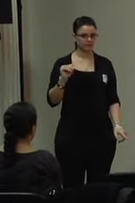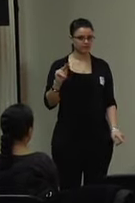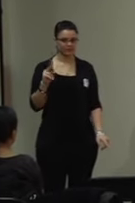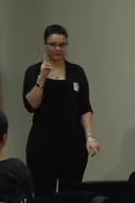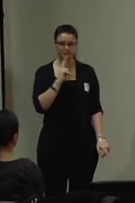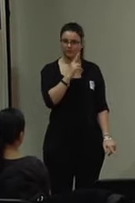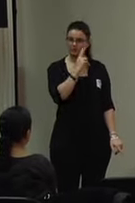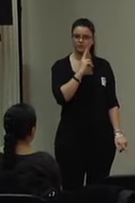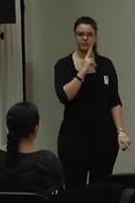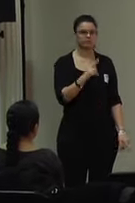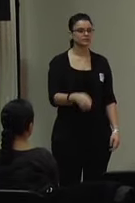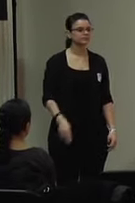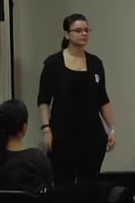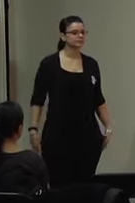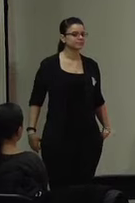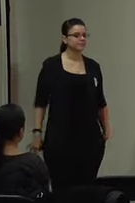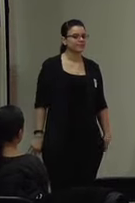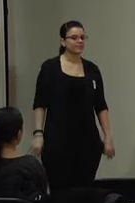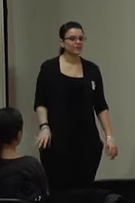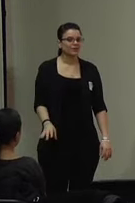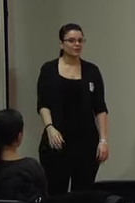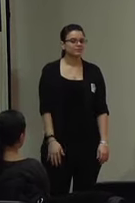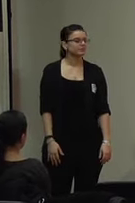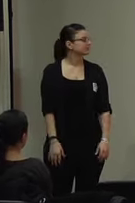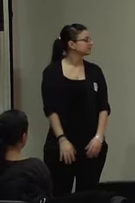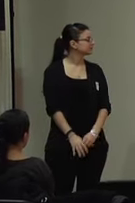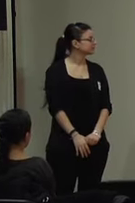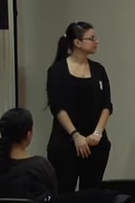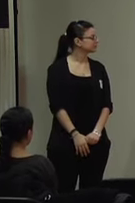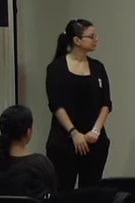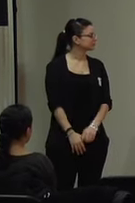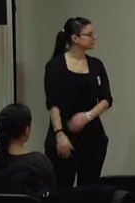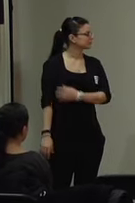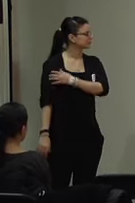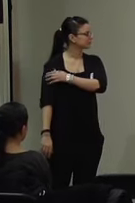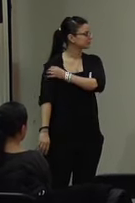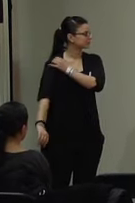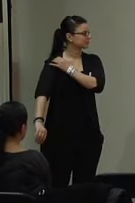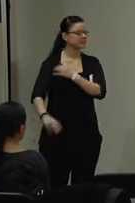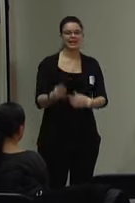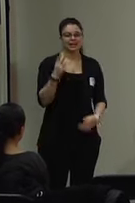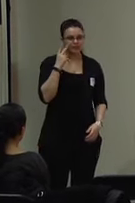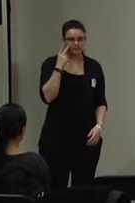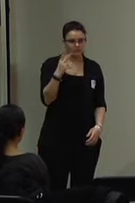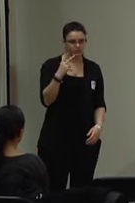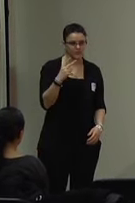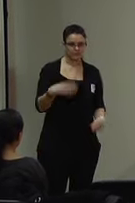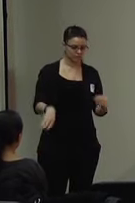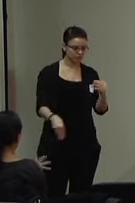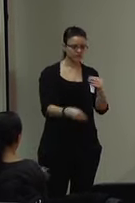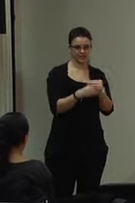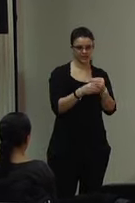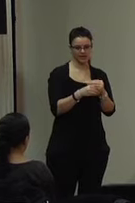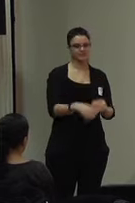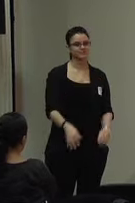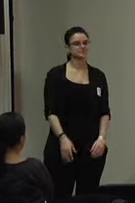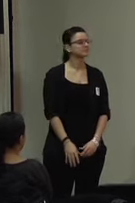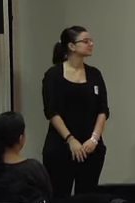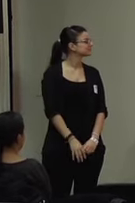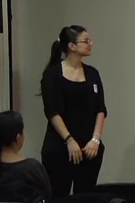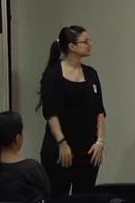it. So if you don't find your favorite New York City restaurant on the Yummy Plant site, please add it. We'd love to have you share it with the community.